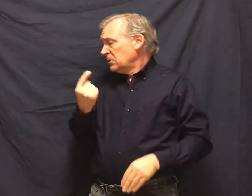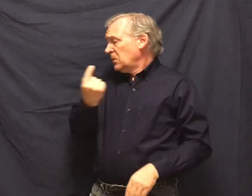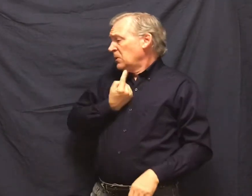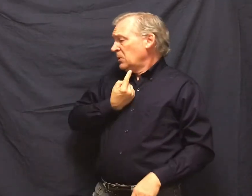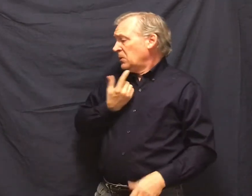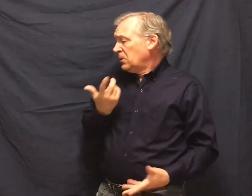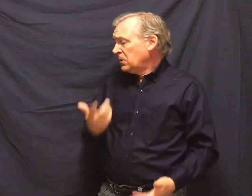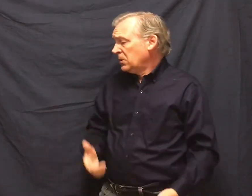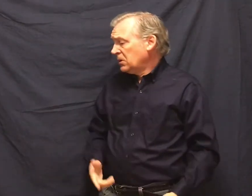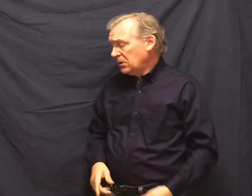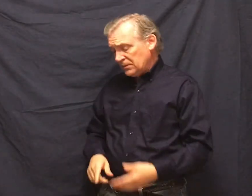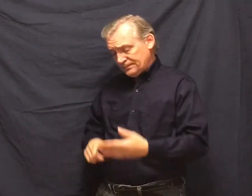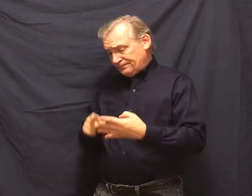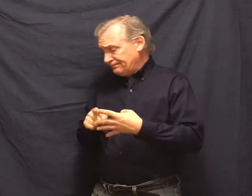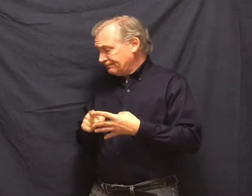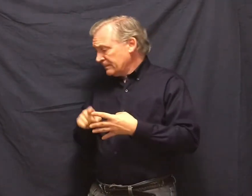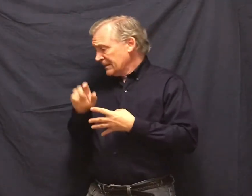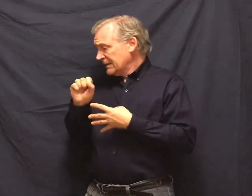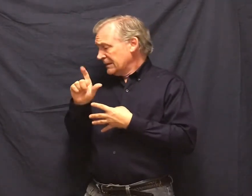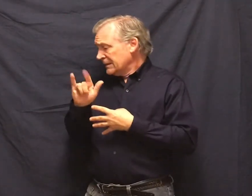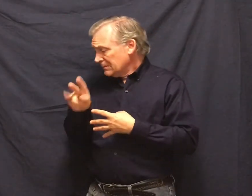Slim and George and everybody.